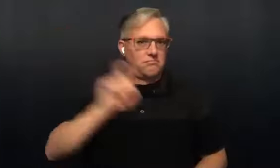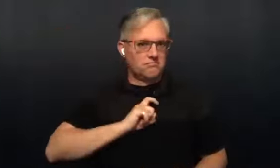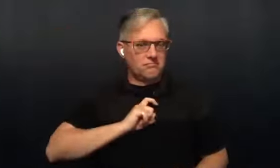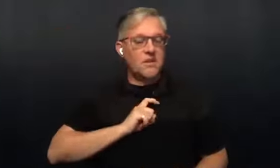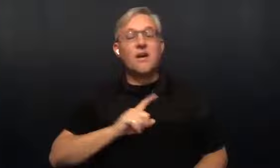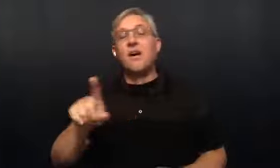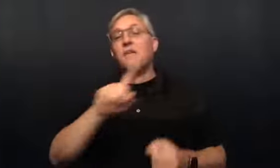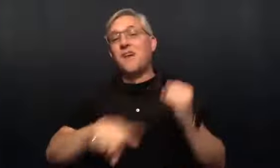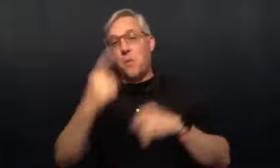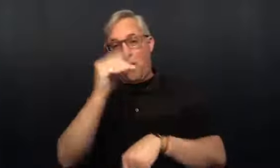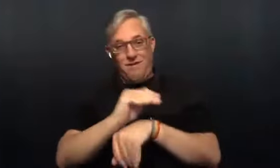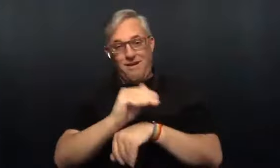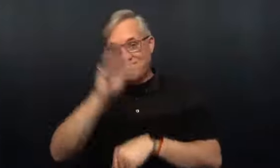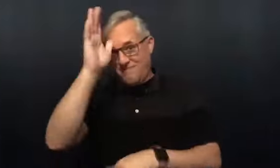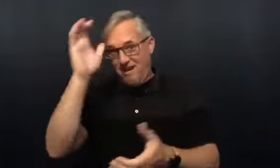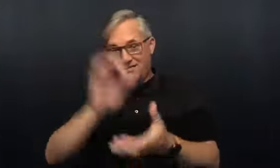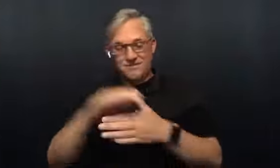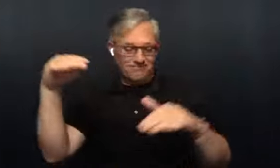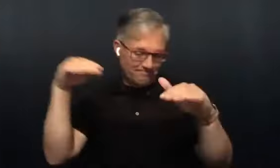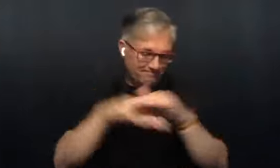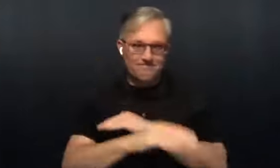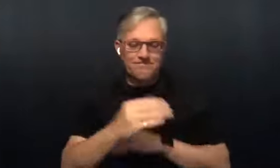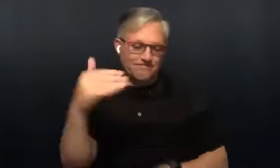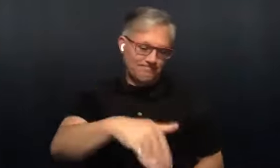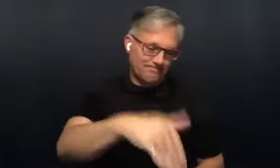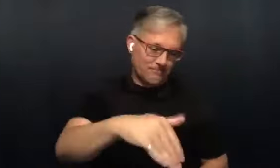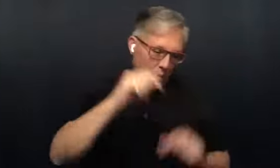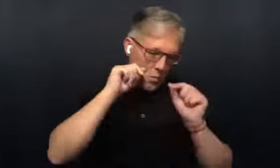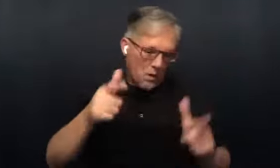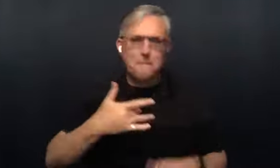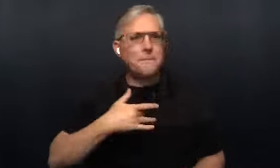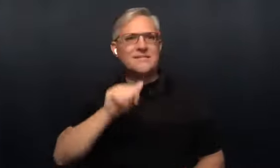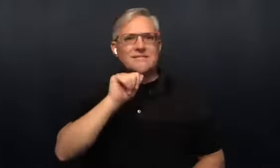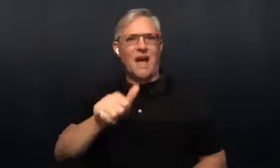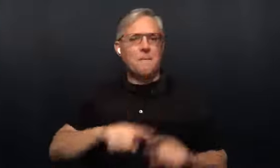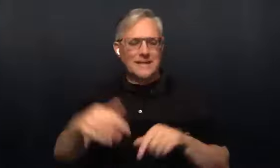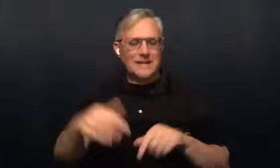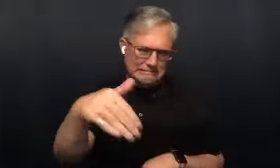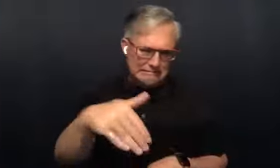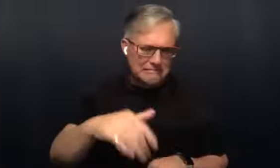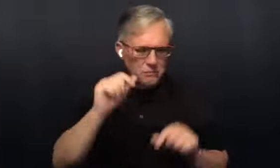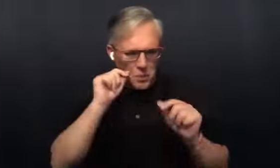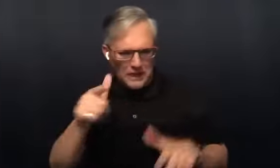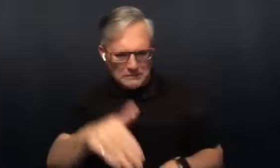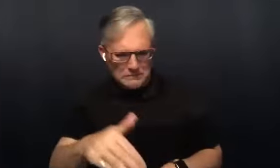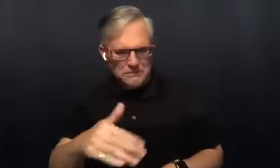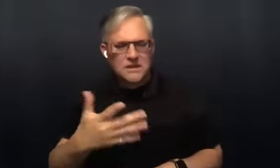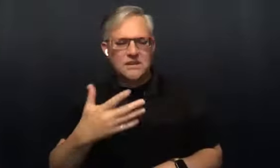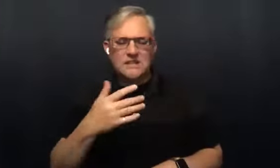and he comes in the room and he woke me up. And normally he didn't do that. He said, listen, I'm sorry I woke you up, but I just wanted to let you know I was home. And that